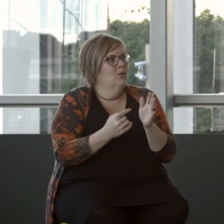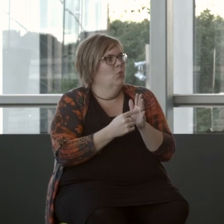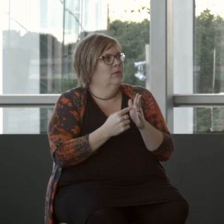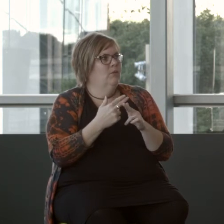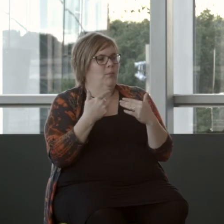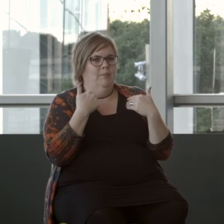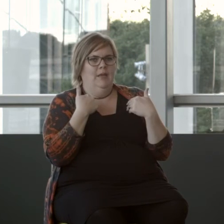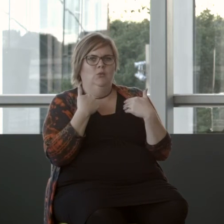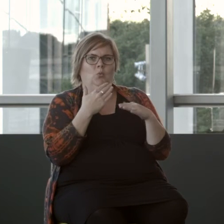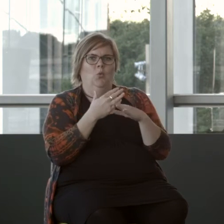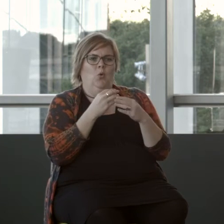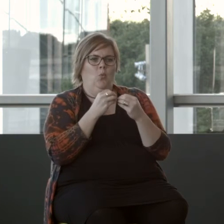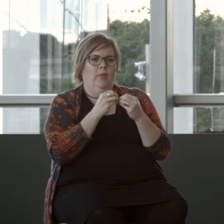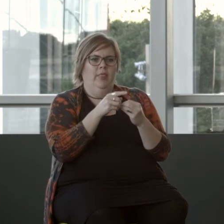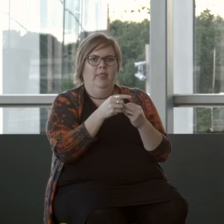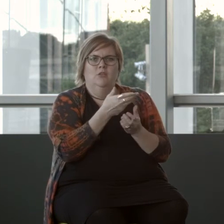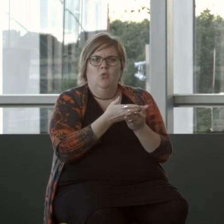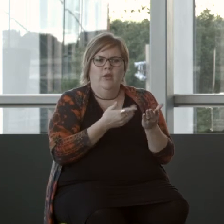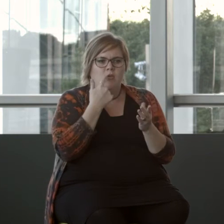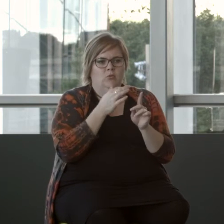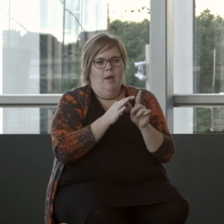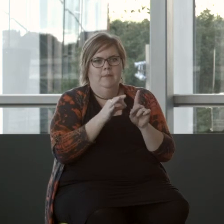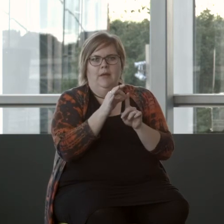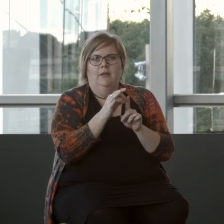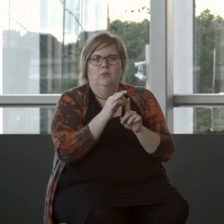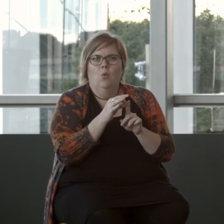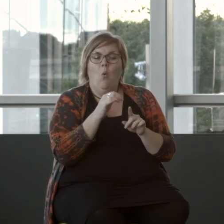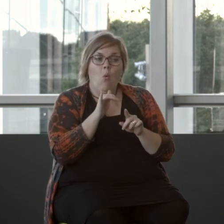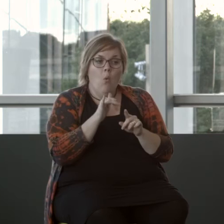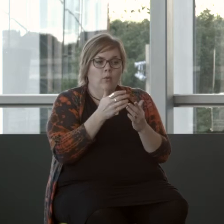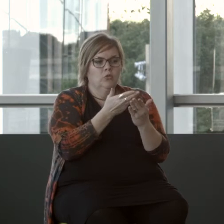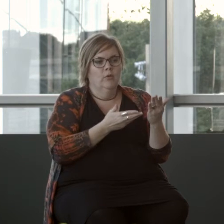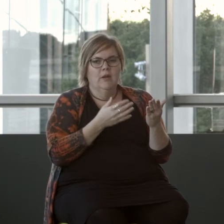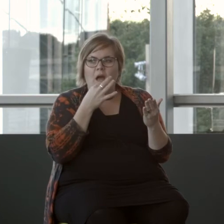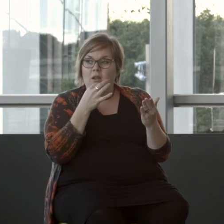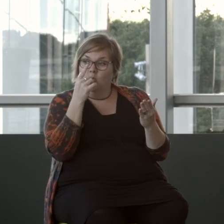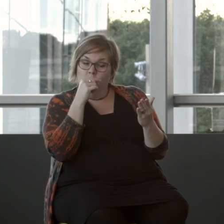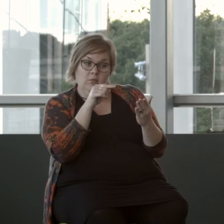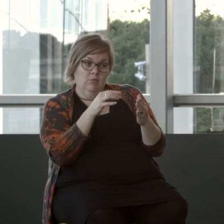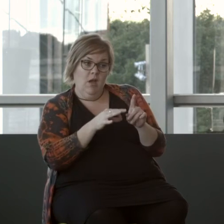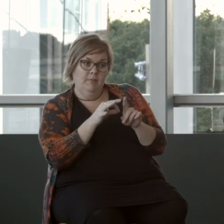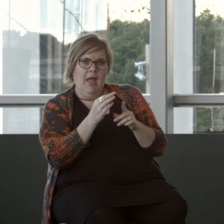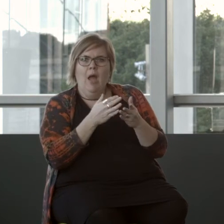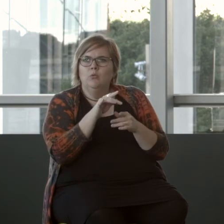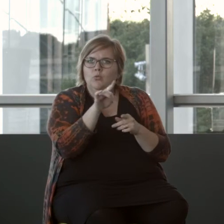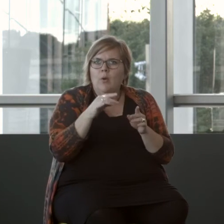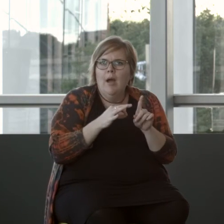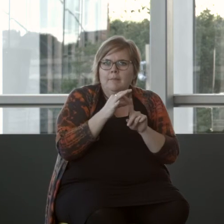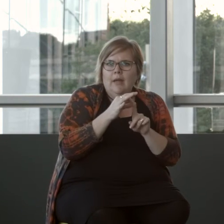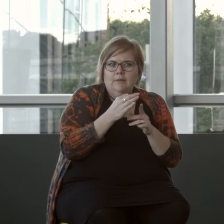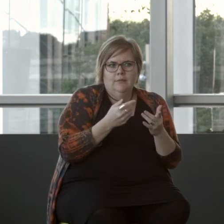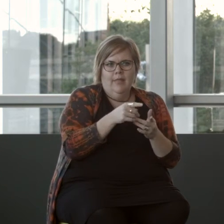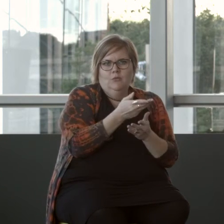work with those stories and try to update them, or at least ask the question of, could we update them? How would you update them if you were